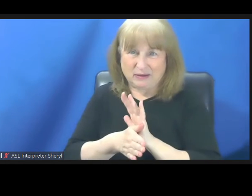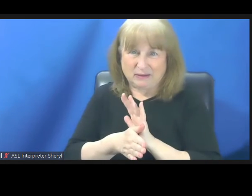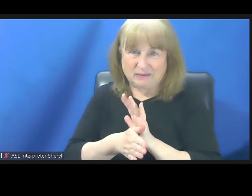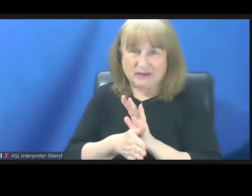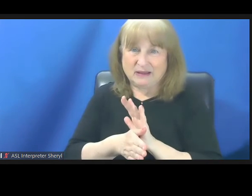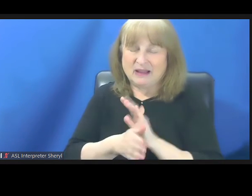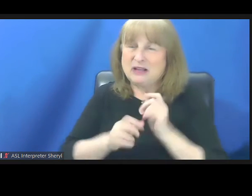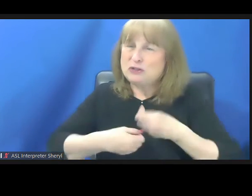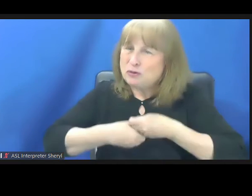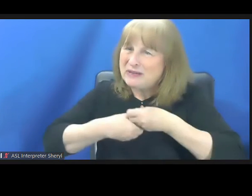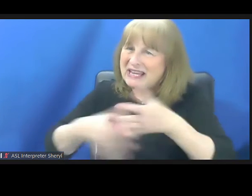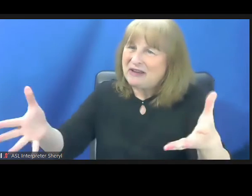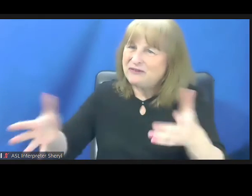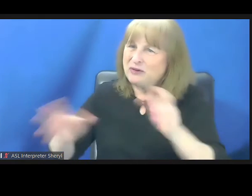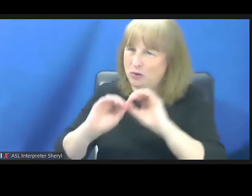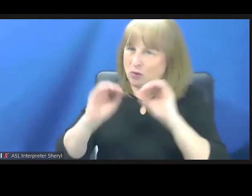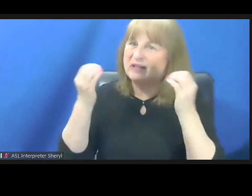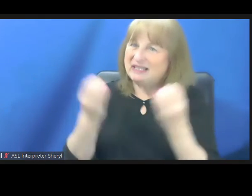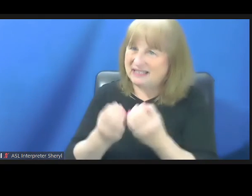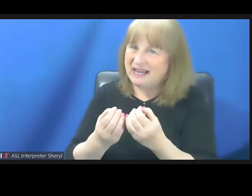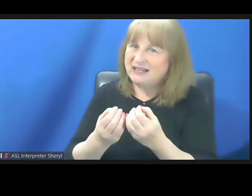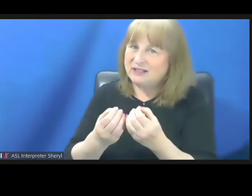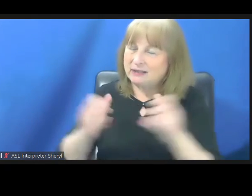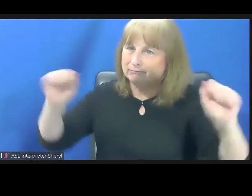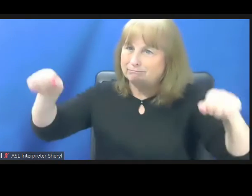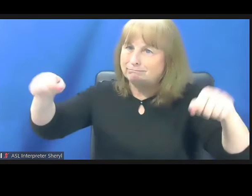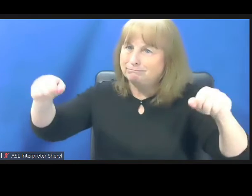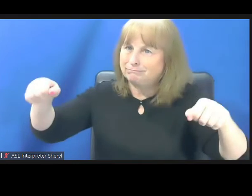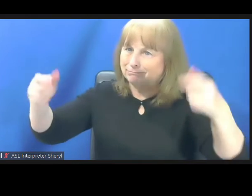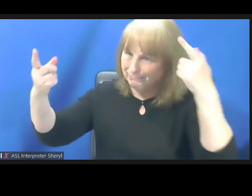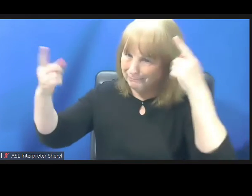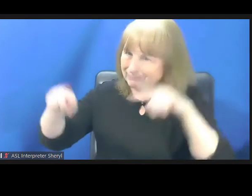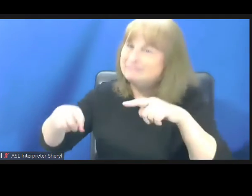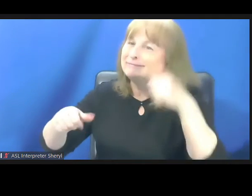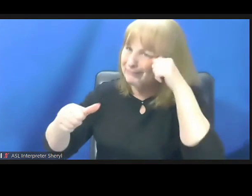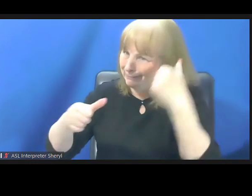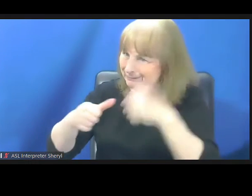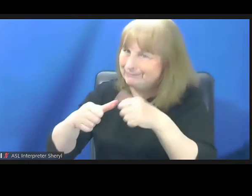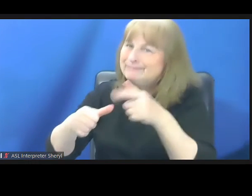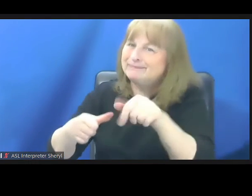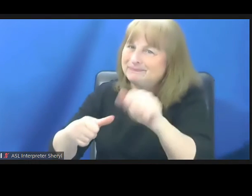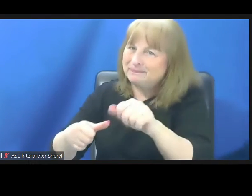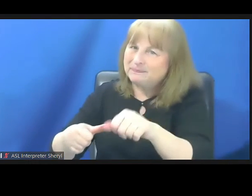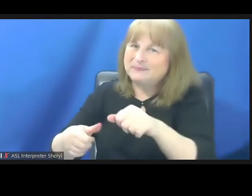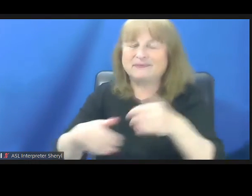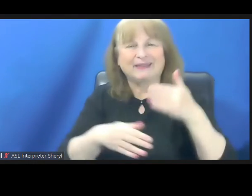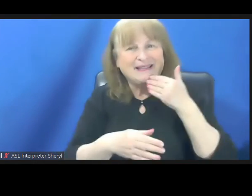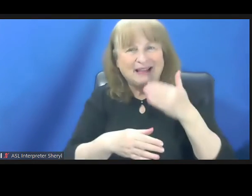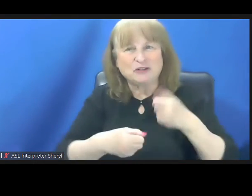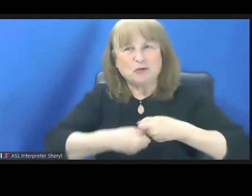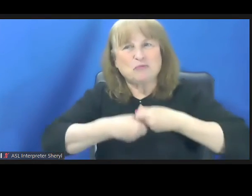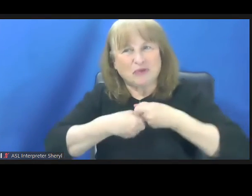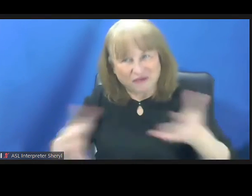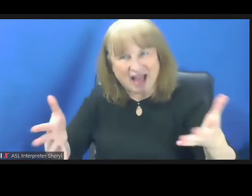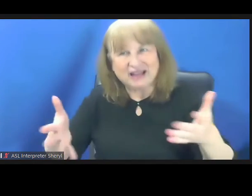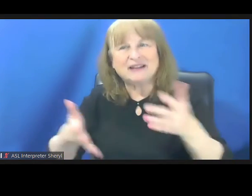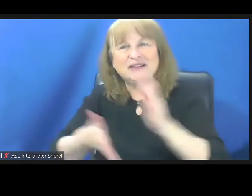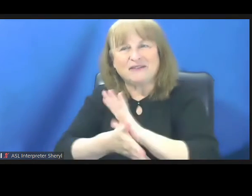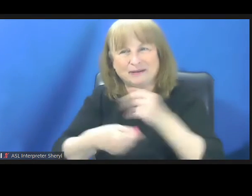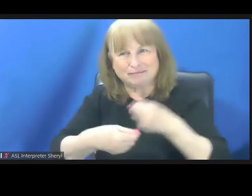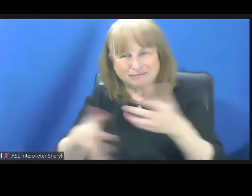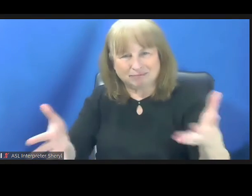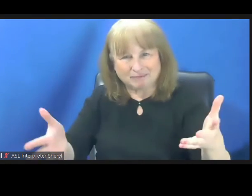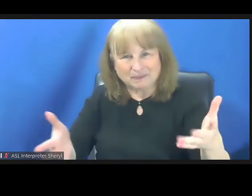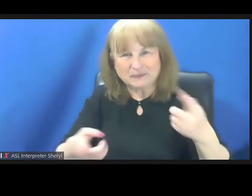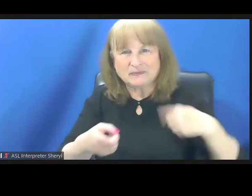their organization. And we asked you to provide some. Gracefully provided the film. And